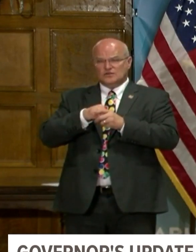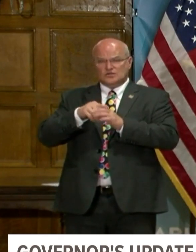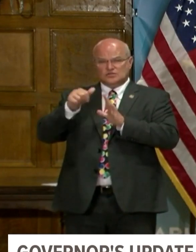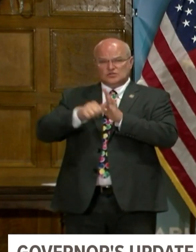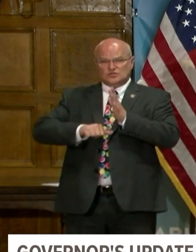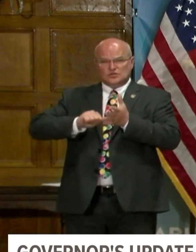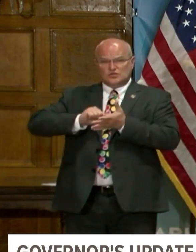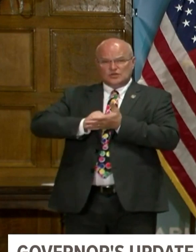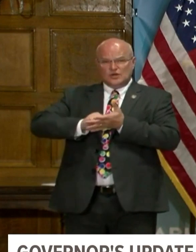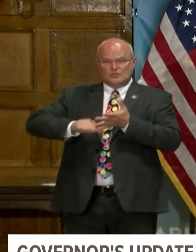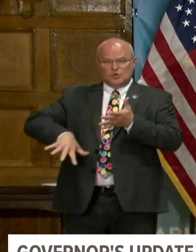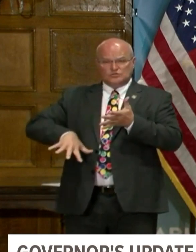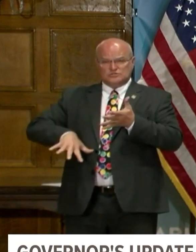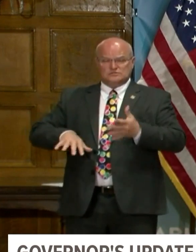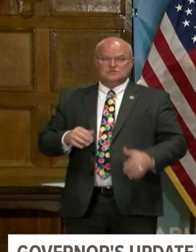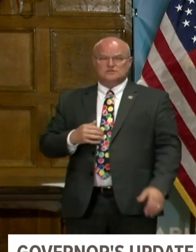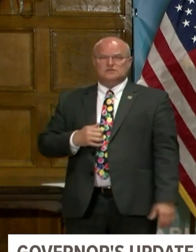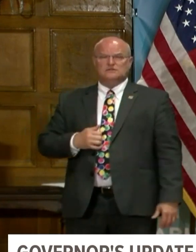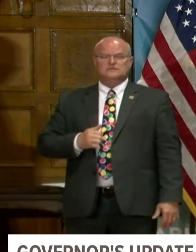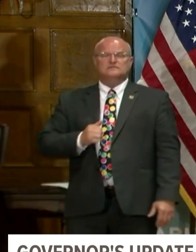abortions?